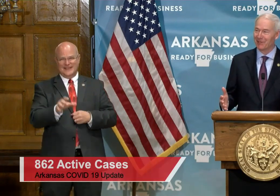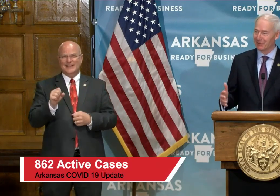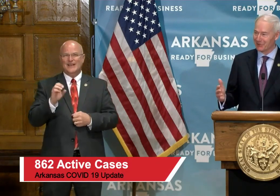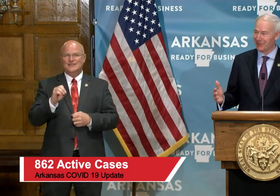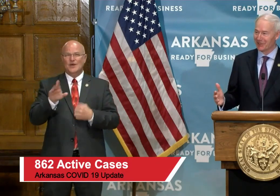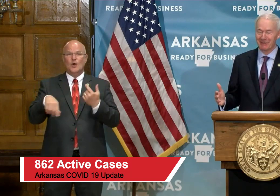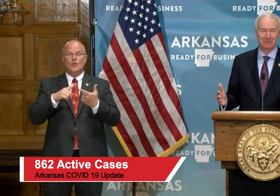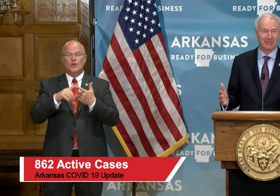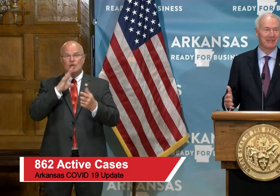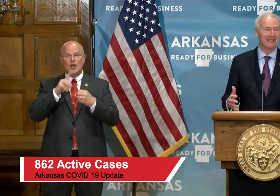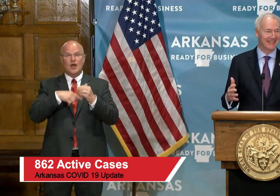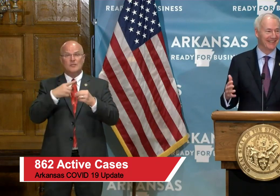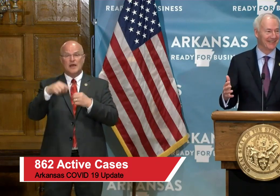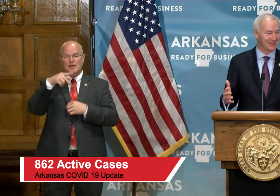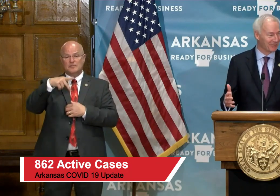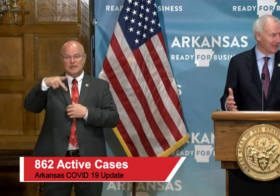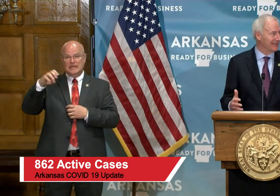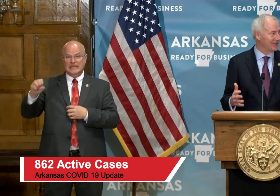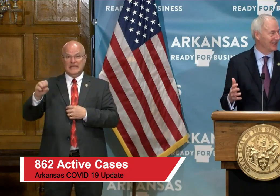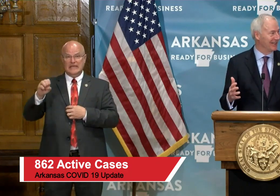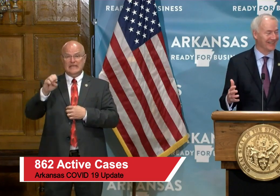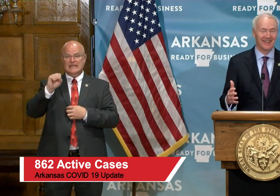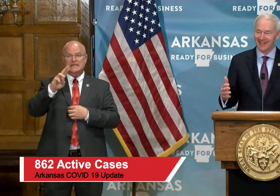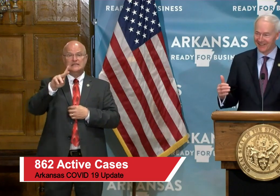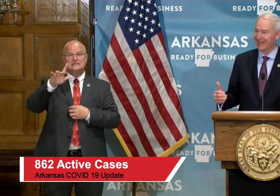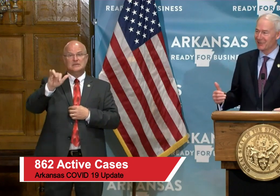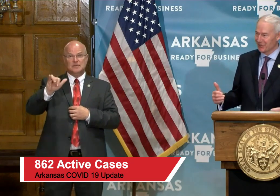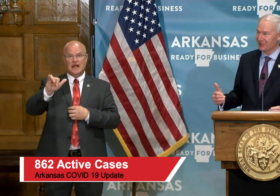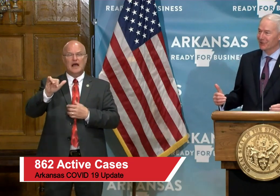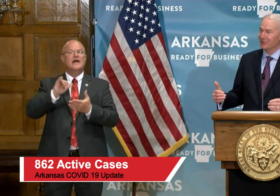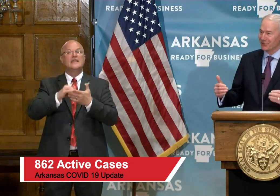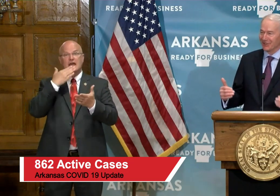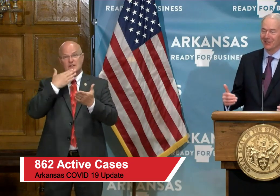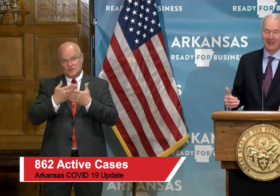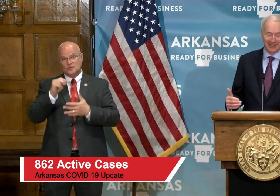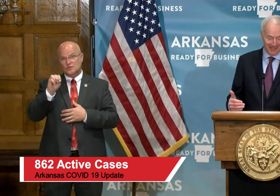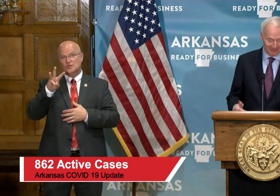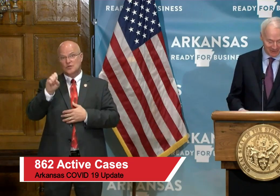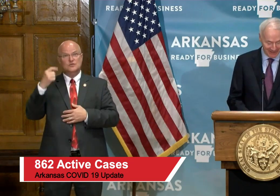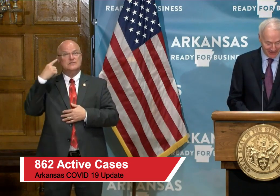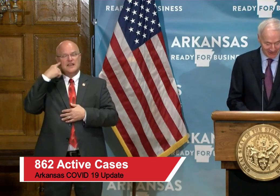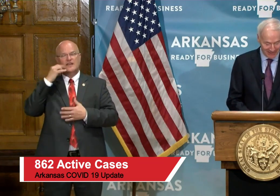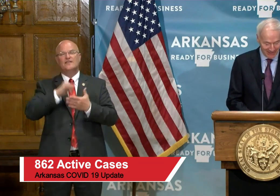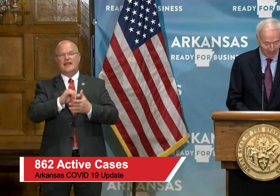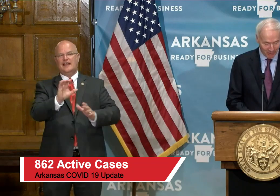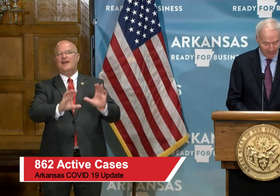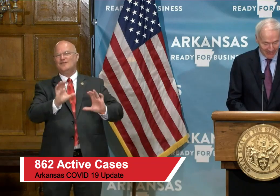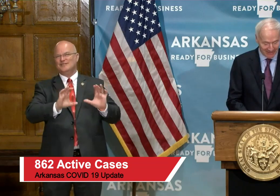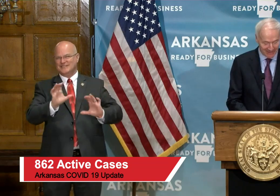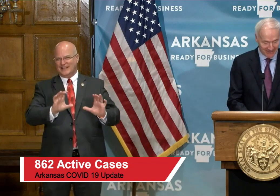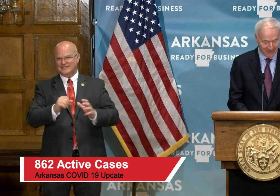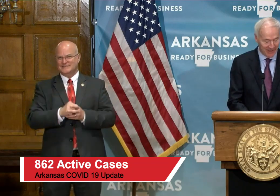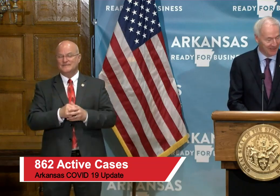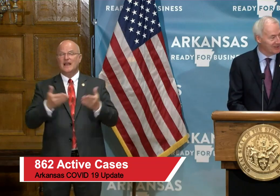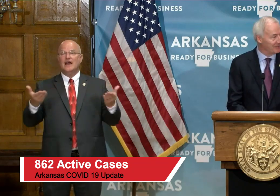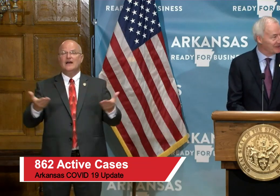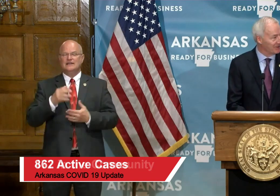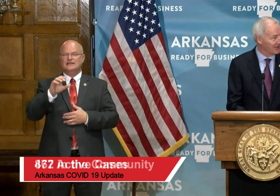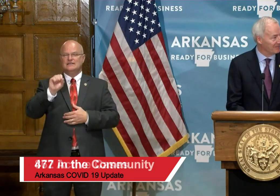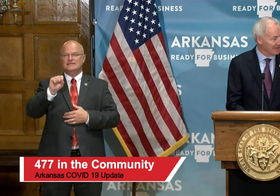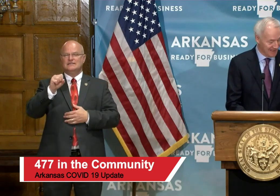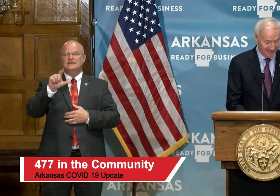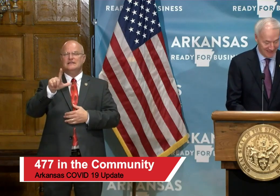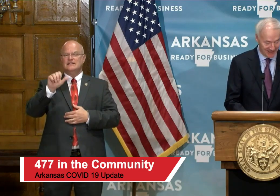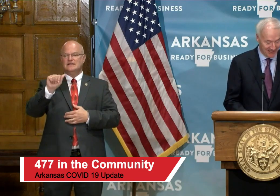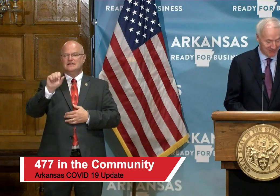And whenever you're talking about PPE and supply chain, that is good news to hear that conversation. I want to invite LaShannon